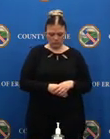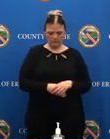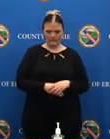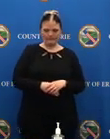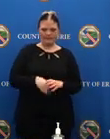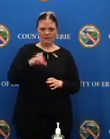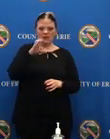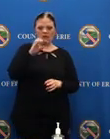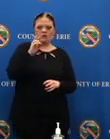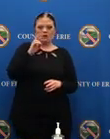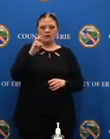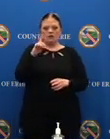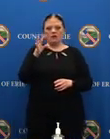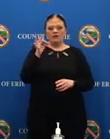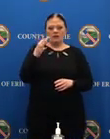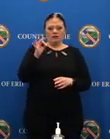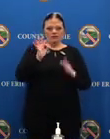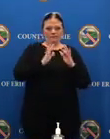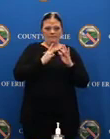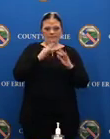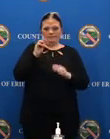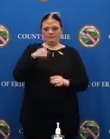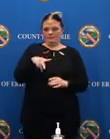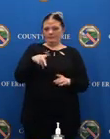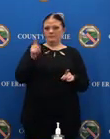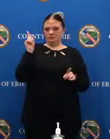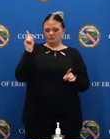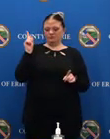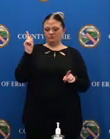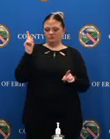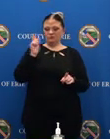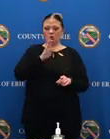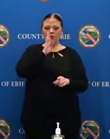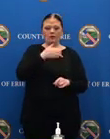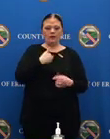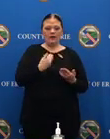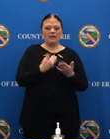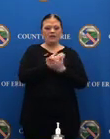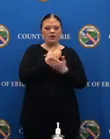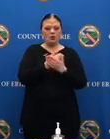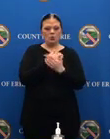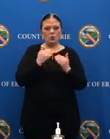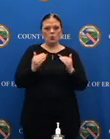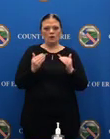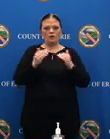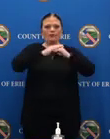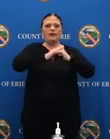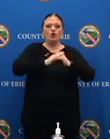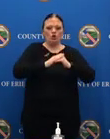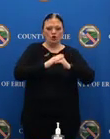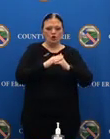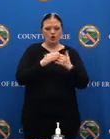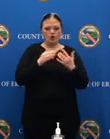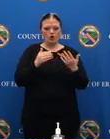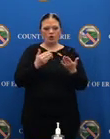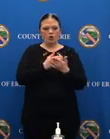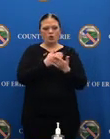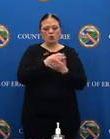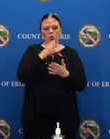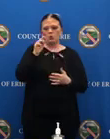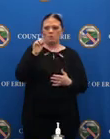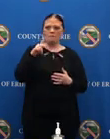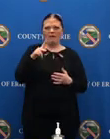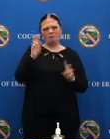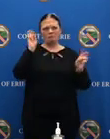now. COVID-19 online map, we've certainly seen that, and we're going to have a new layer, a new map,